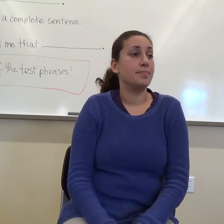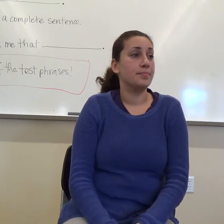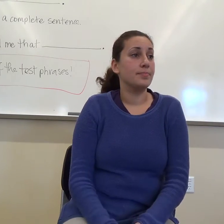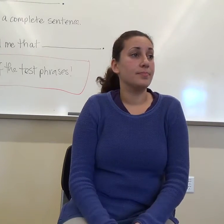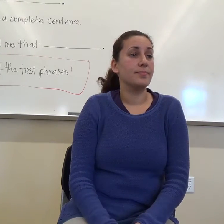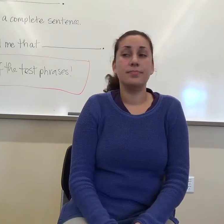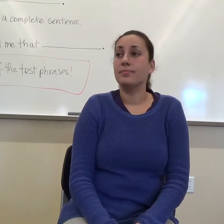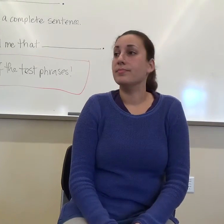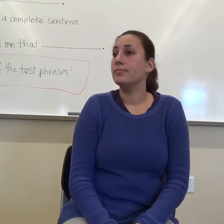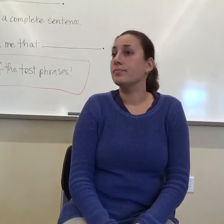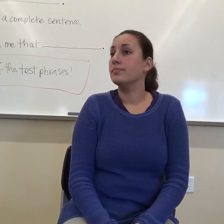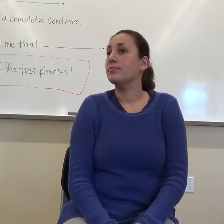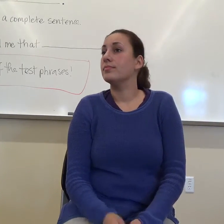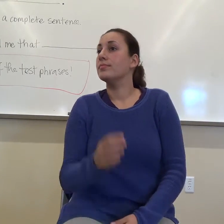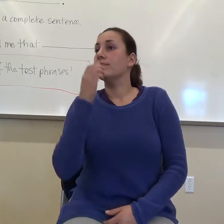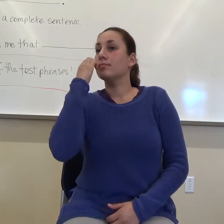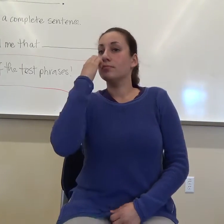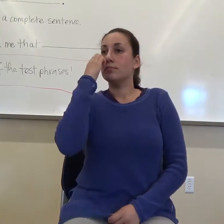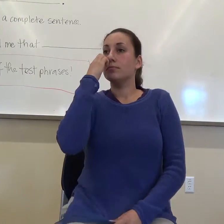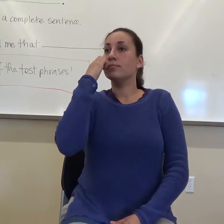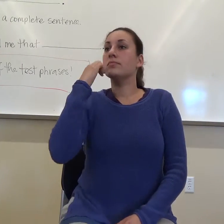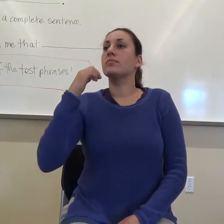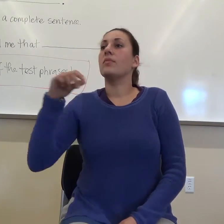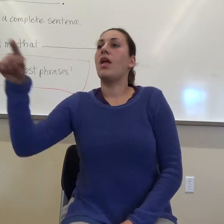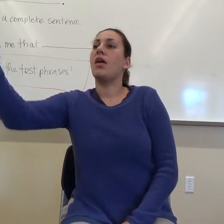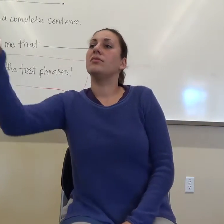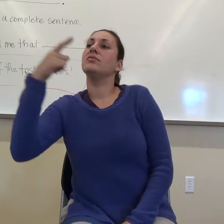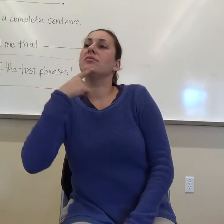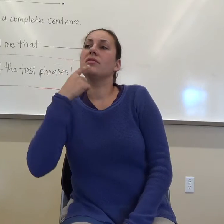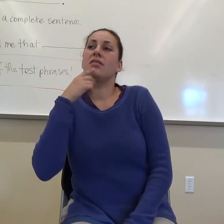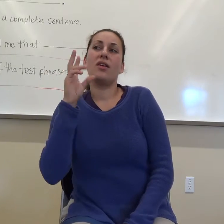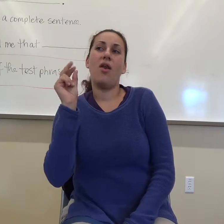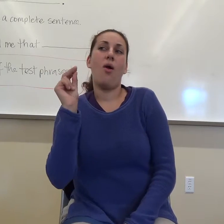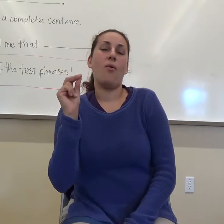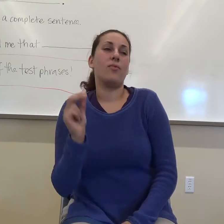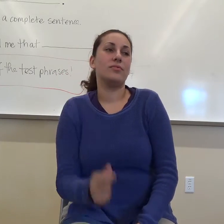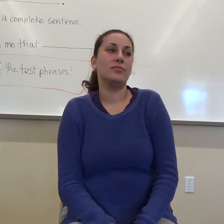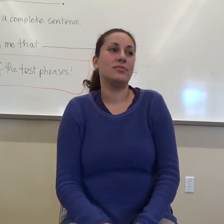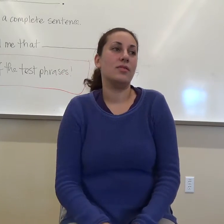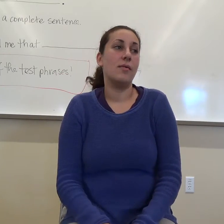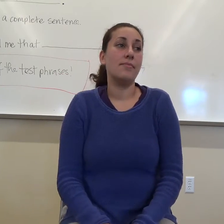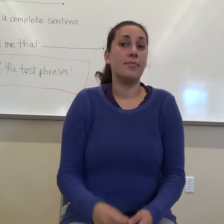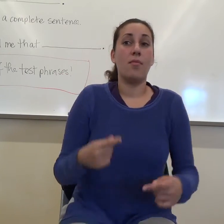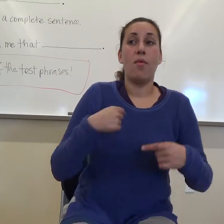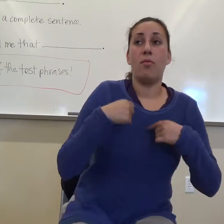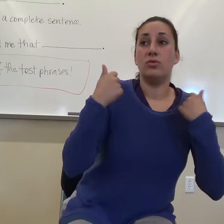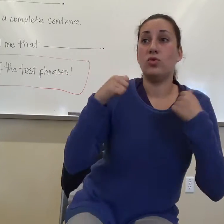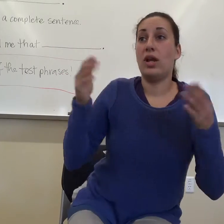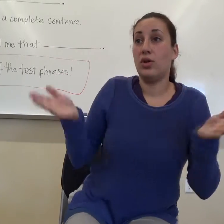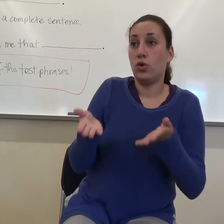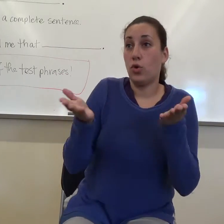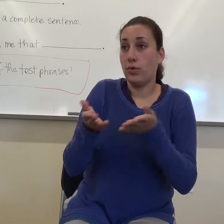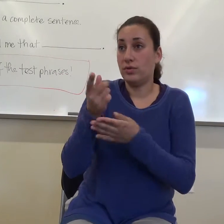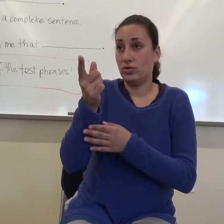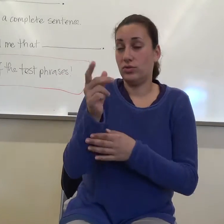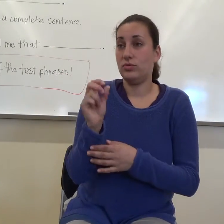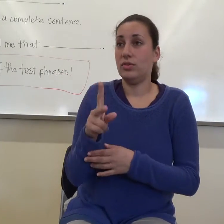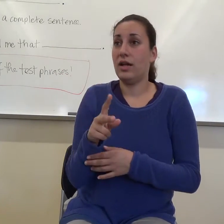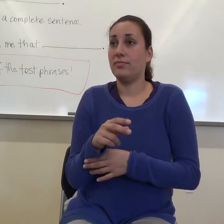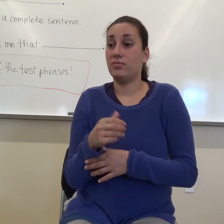No. No, they Okay, can't. and one of the things I encourage people to do, and that's a really good question, when you have a question like